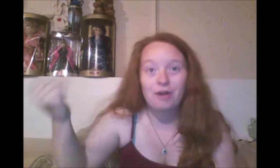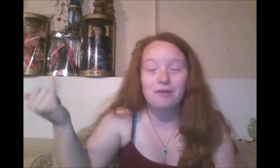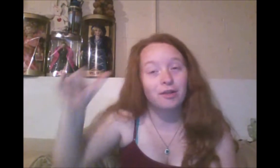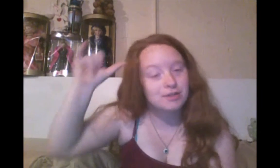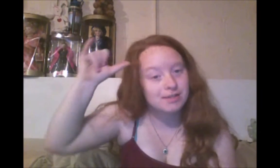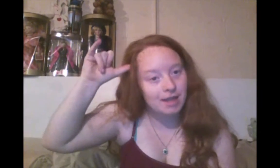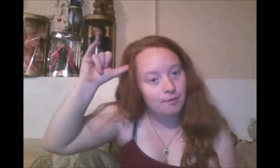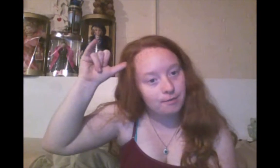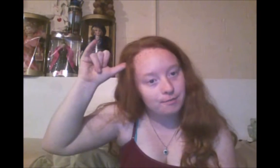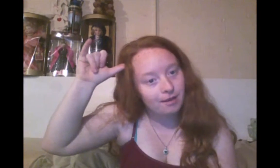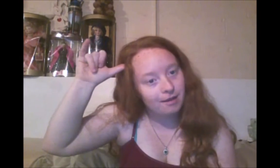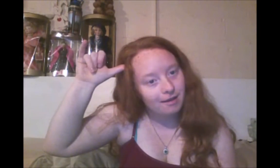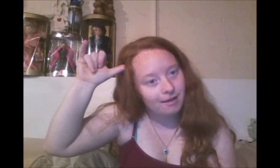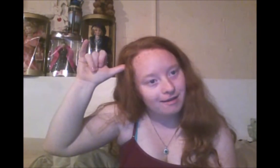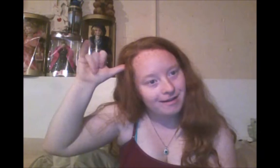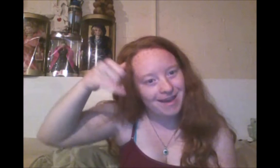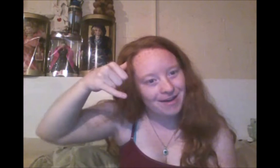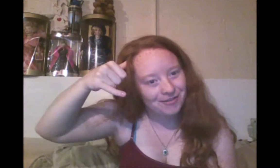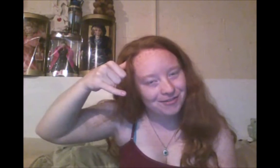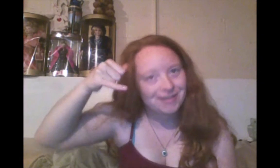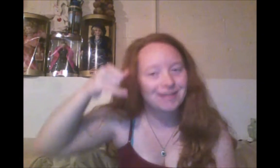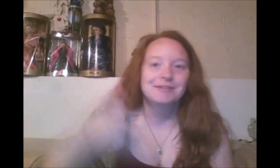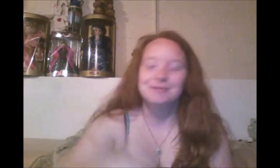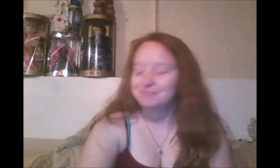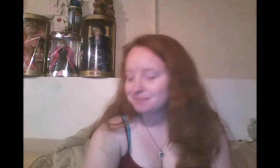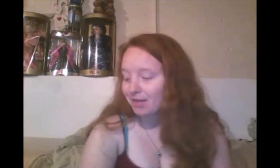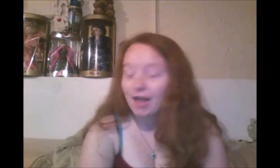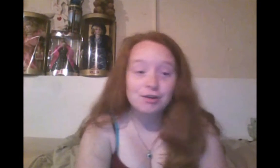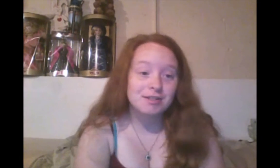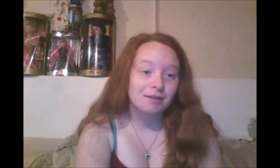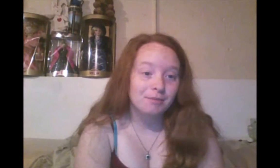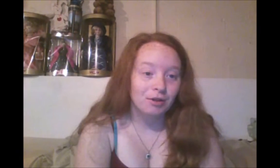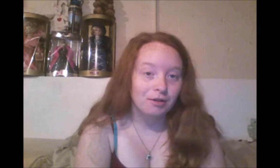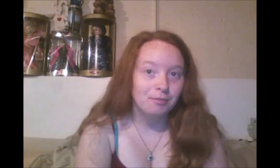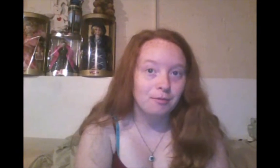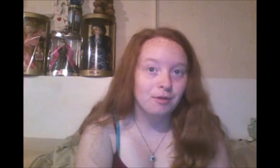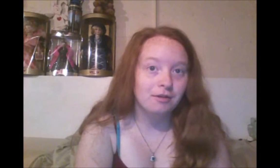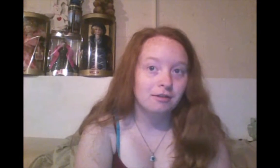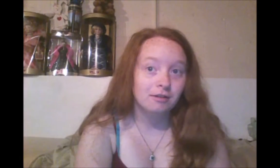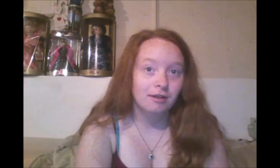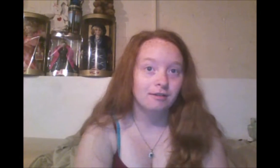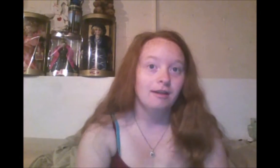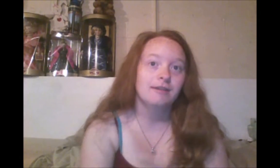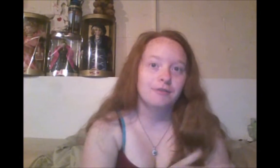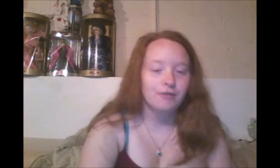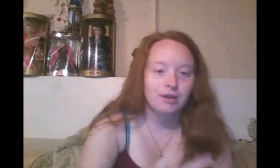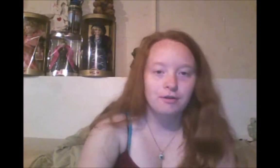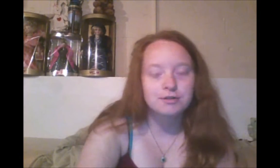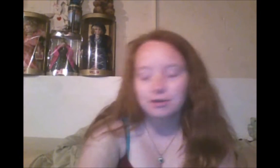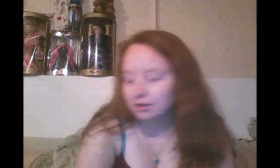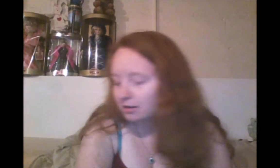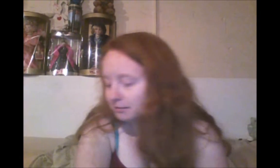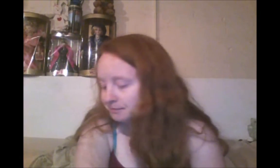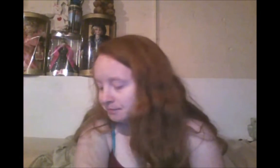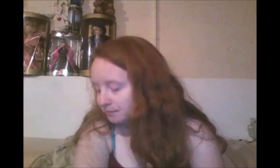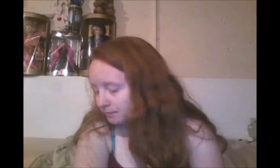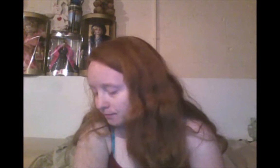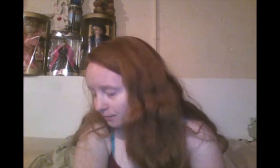really understand that one, but cow. I understand milk, but milk is in a different video. I'll show you later.